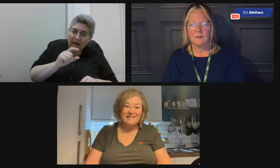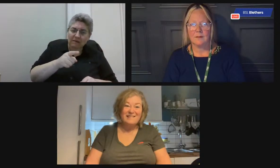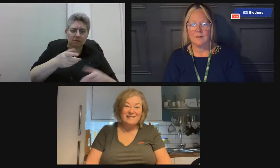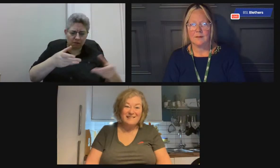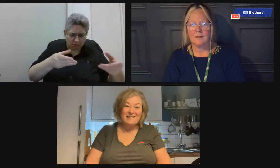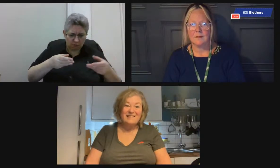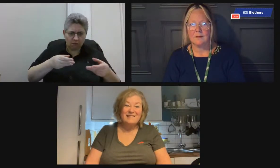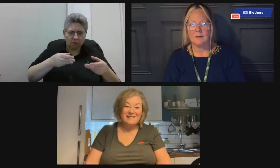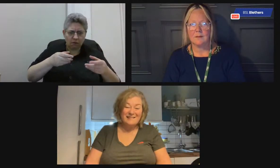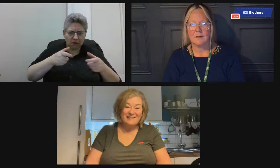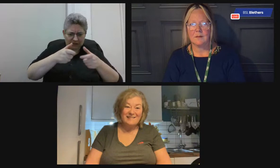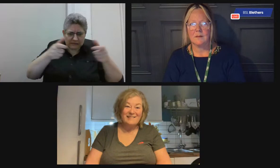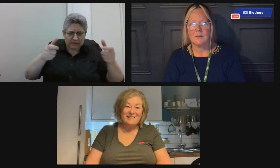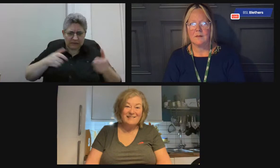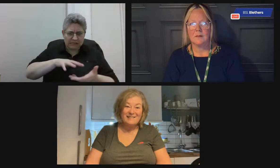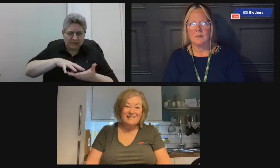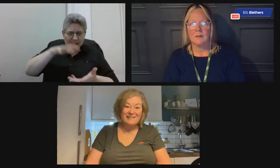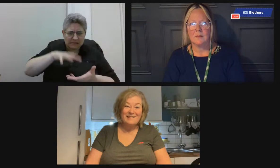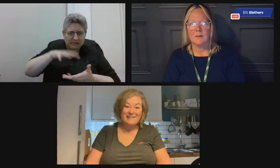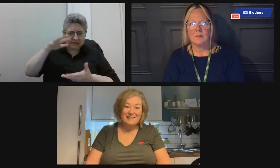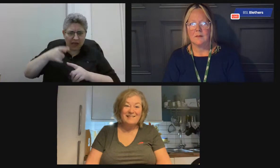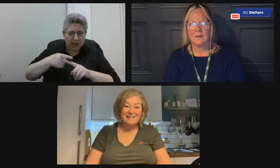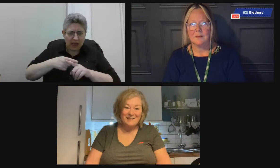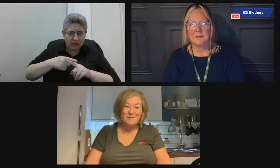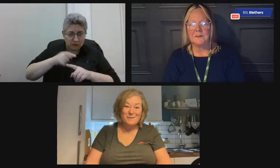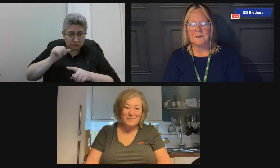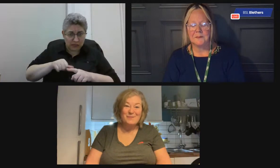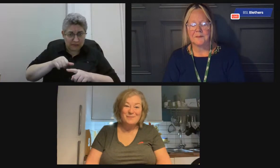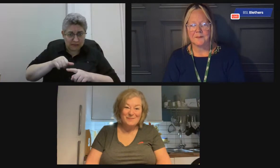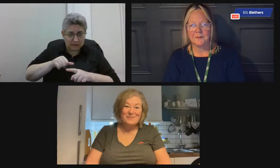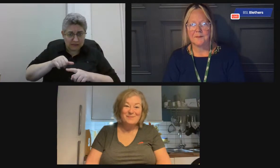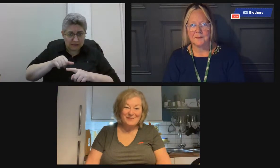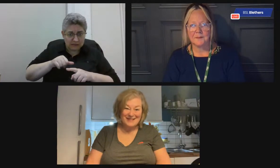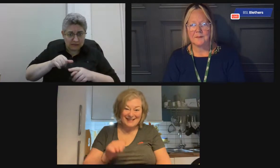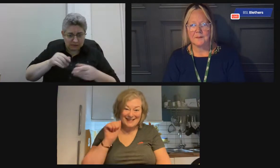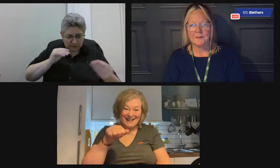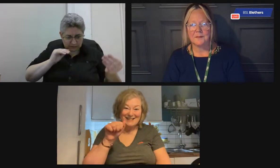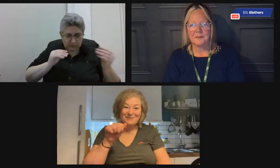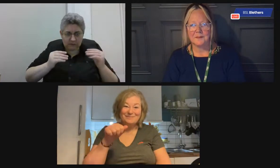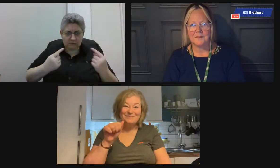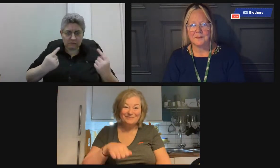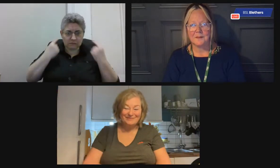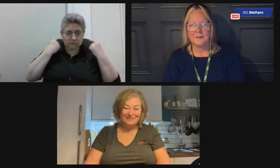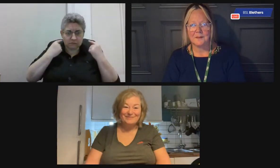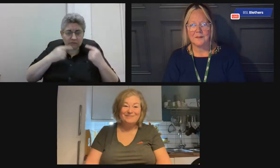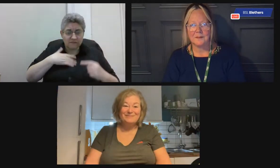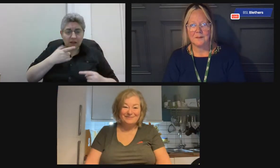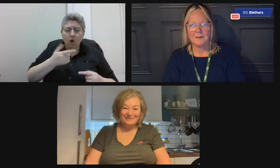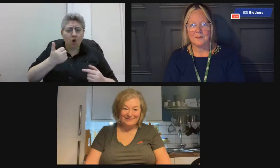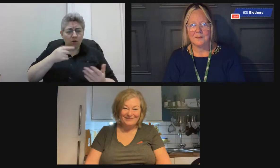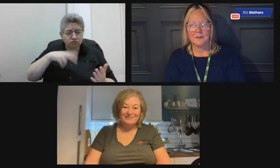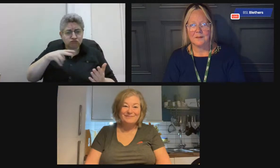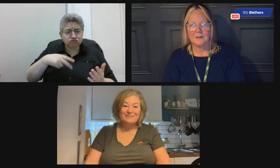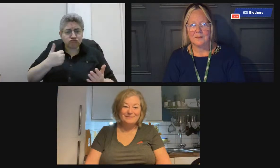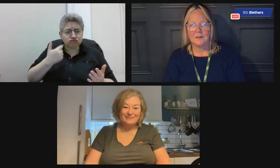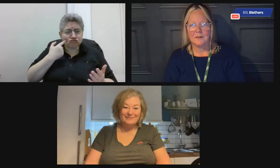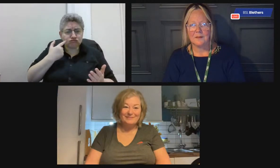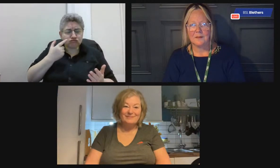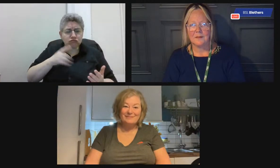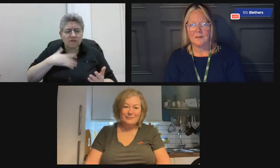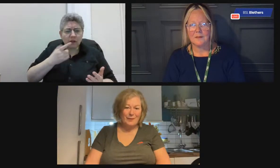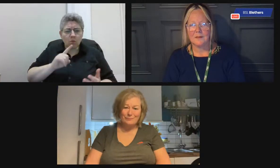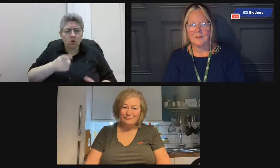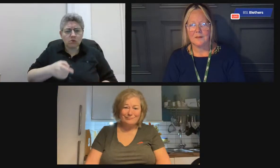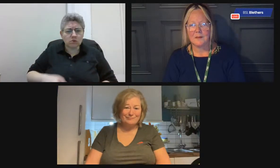to information? At the point of diagnosis, were you given a kind of massive pack of information in English that was difficult